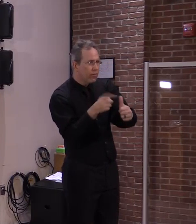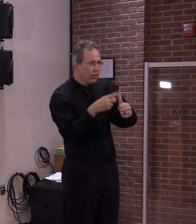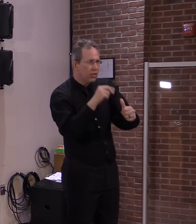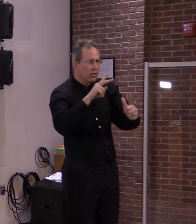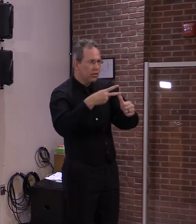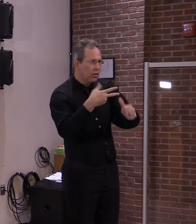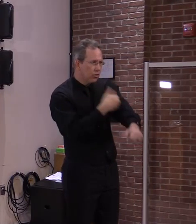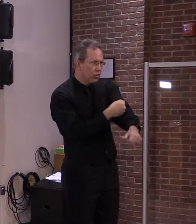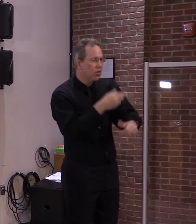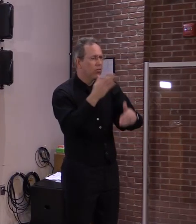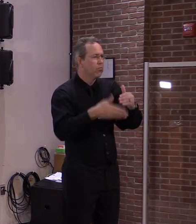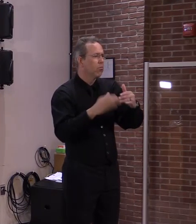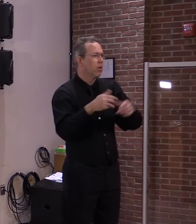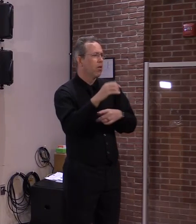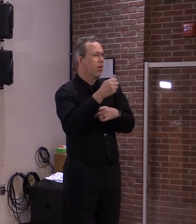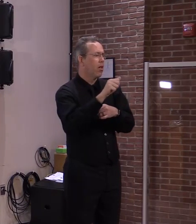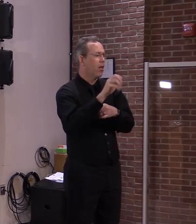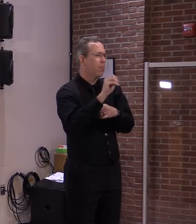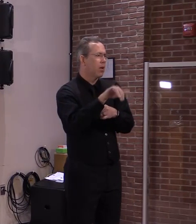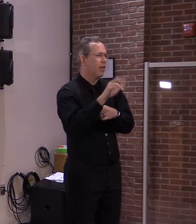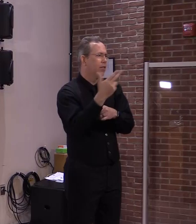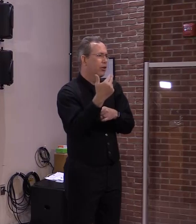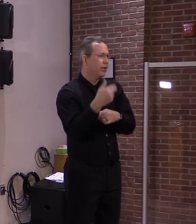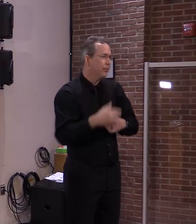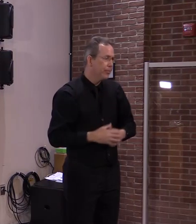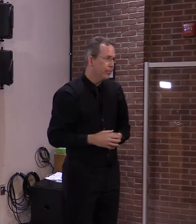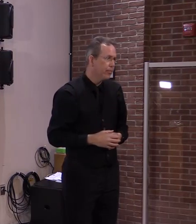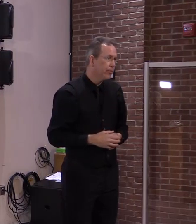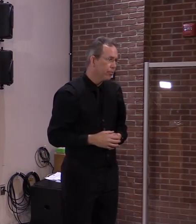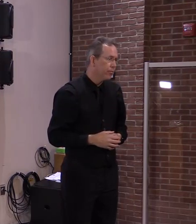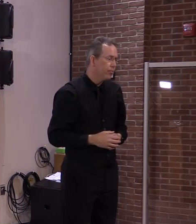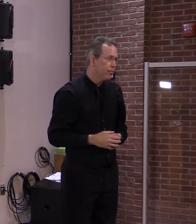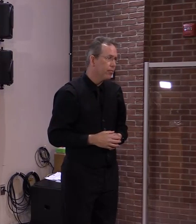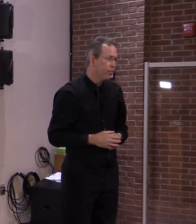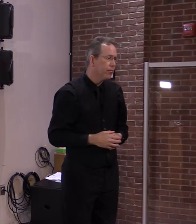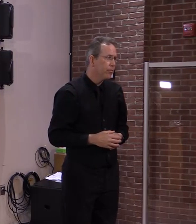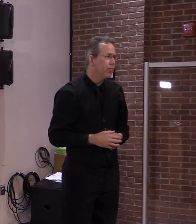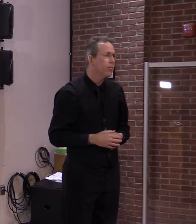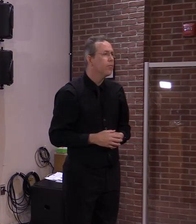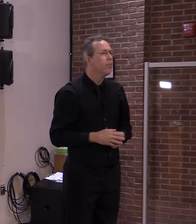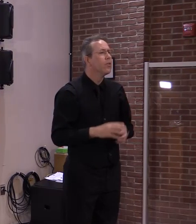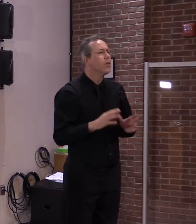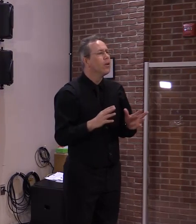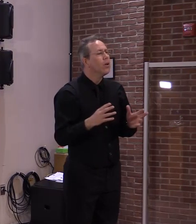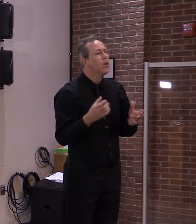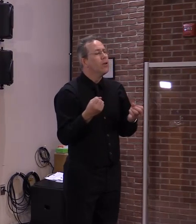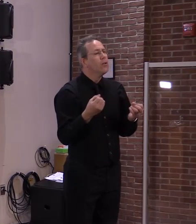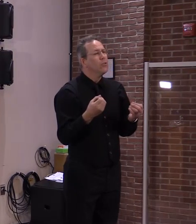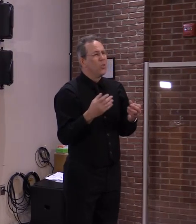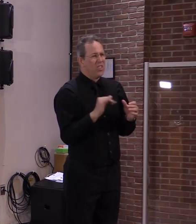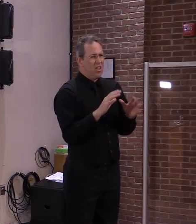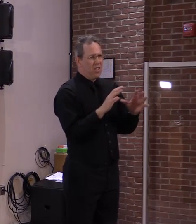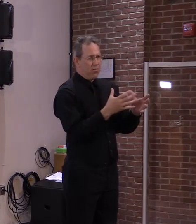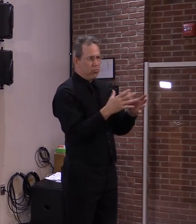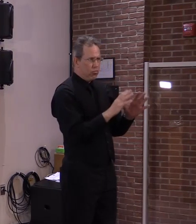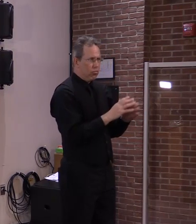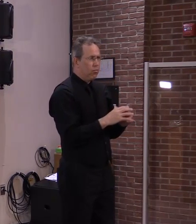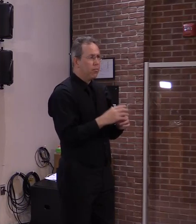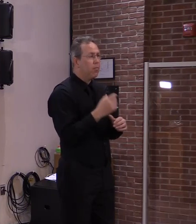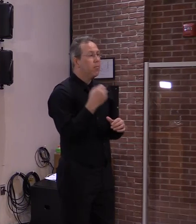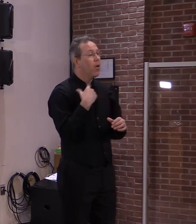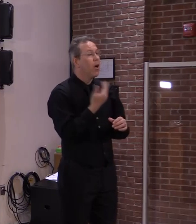vaccinated, with their second dose by May 13th. But that's the time schedule, you know, in